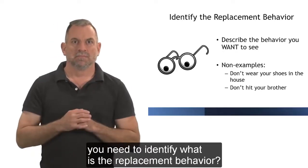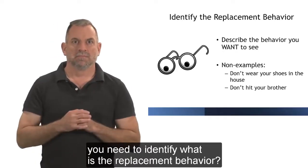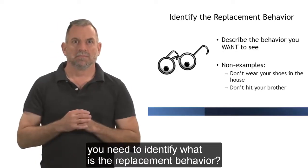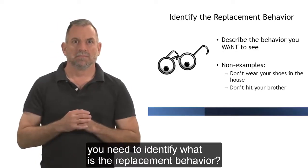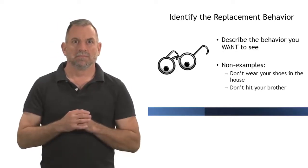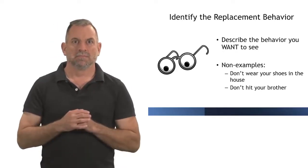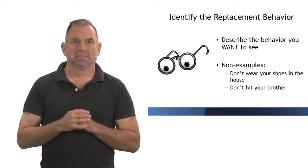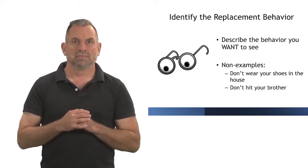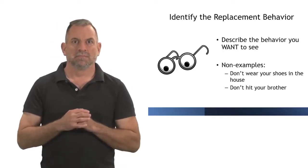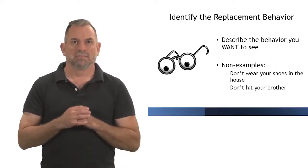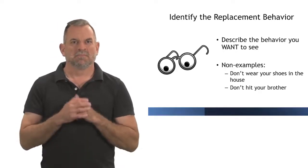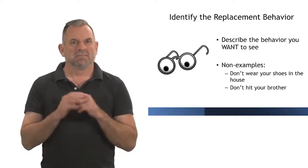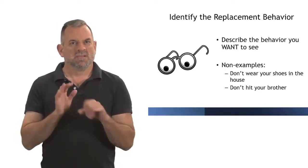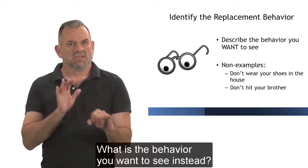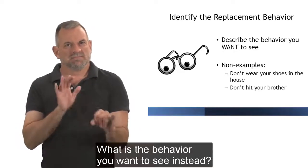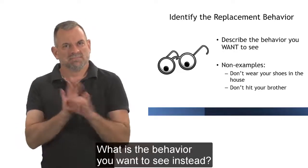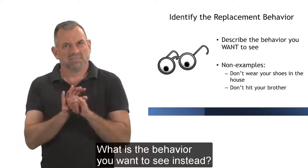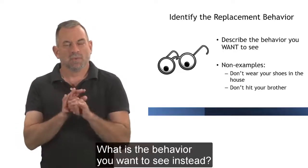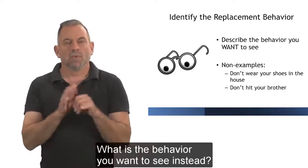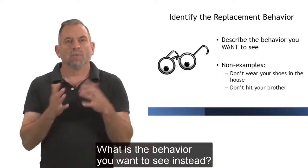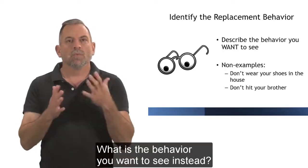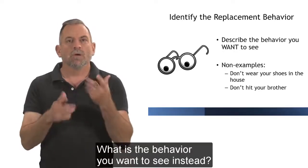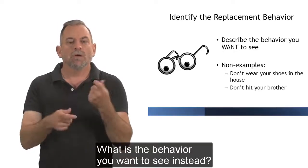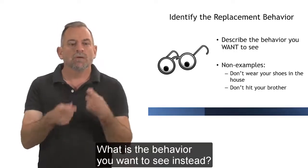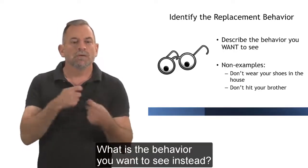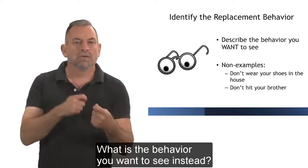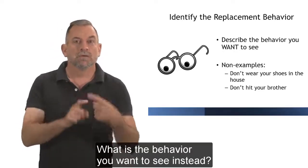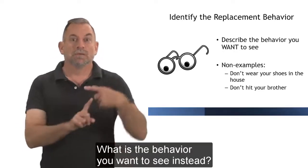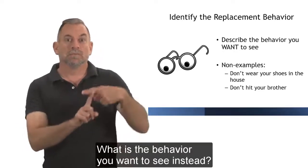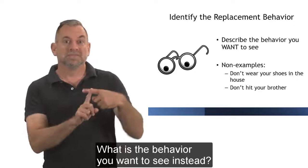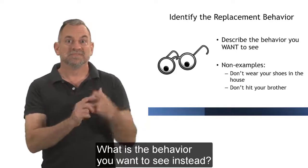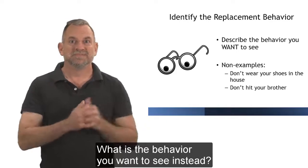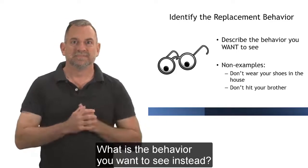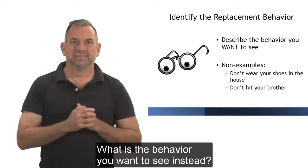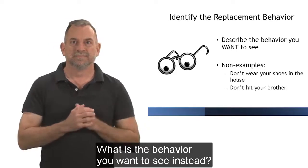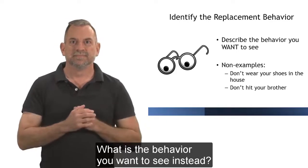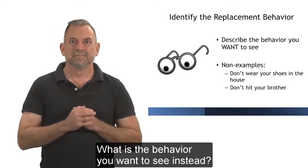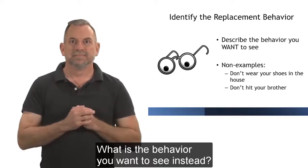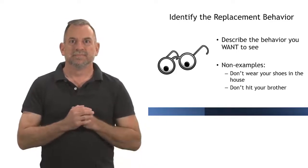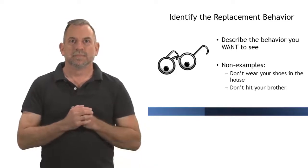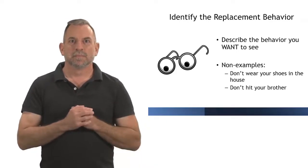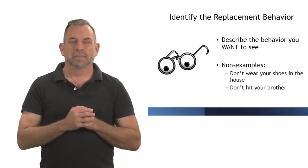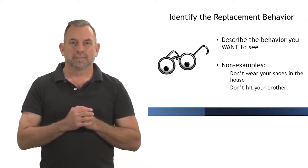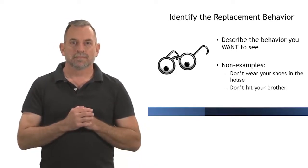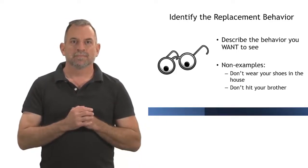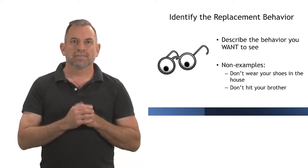behavior. What is the behavior you want to see instead?